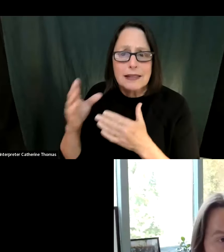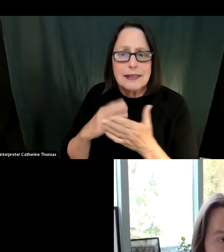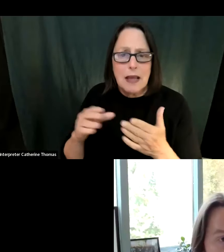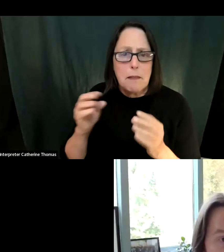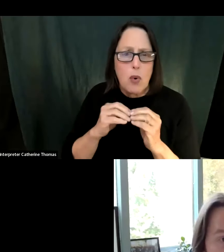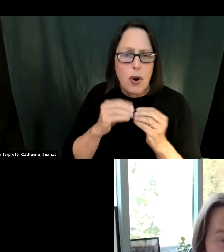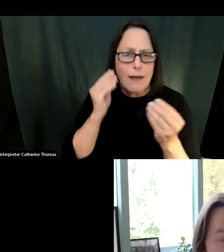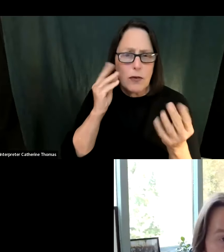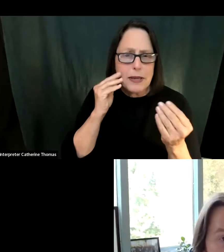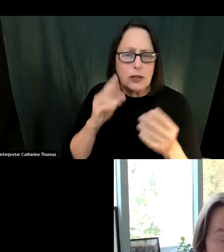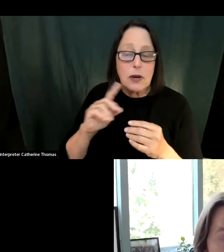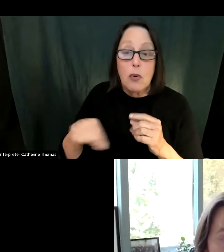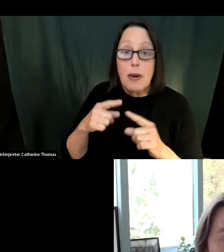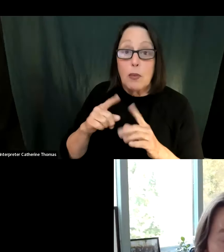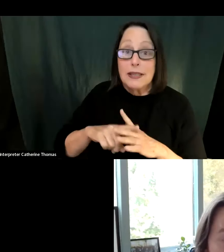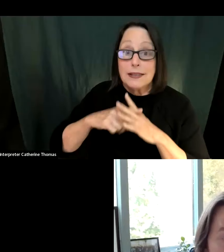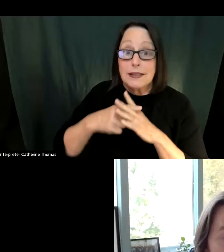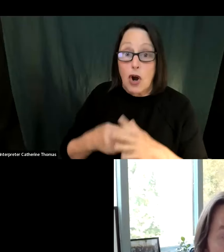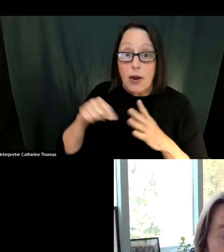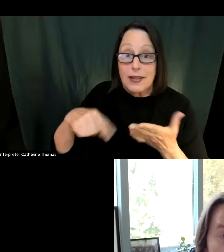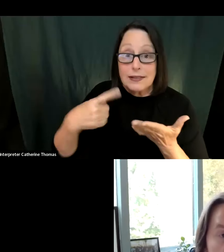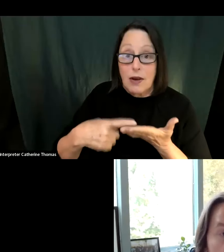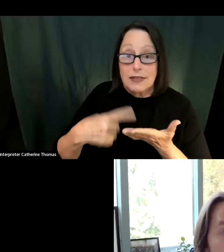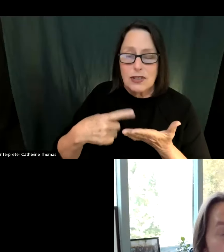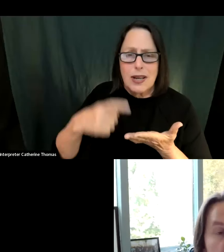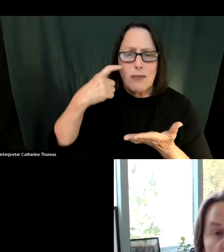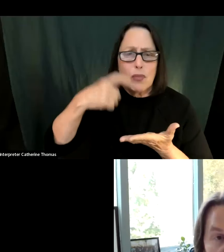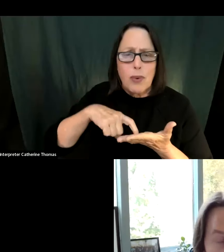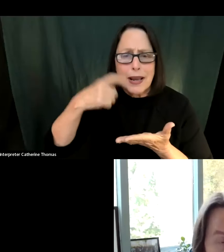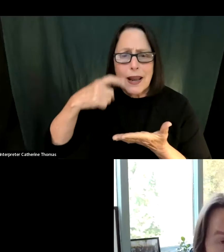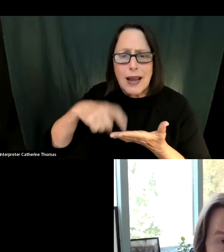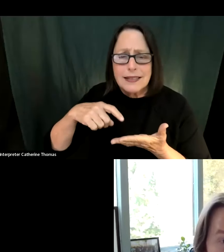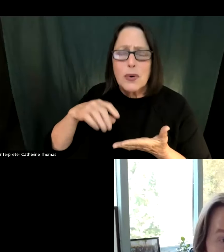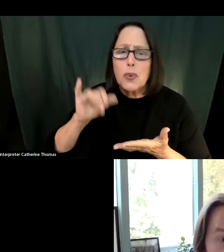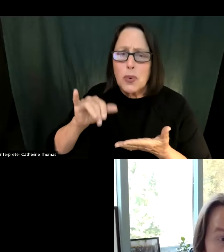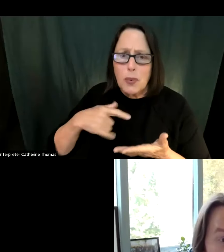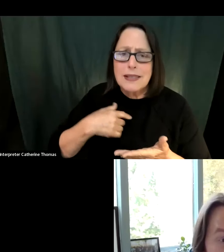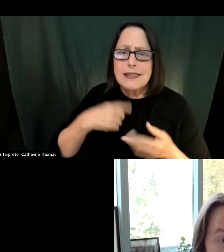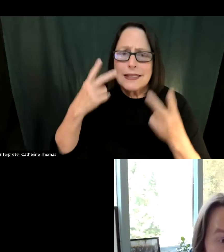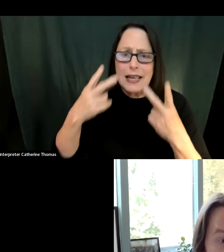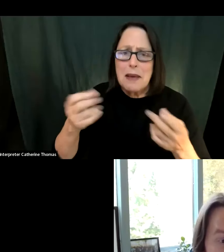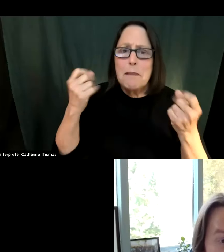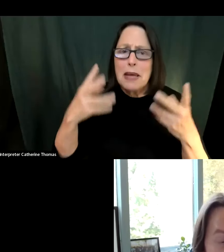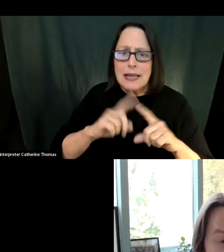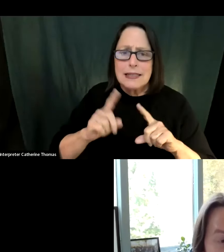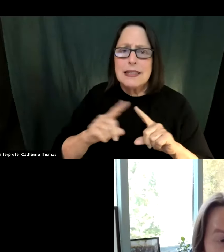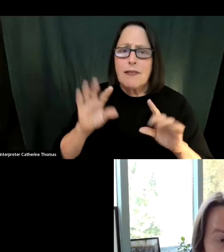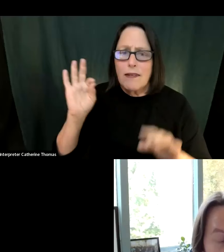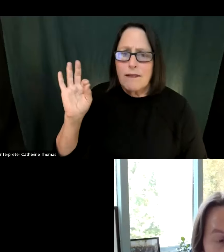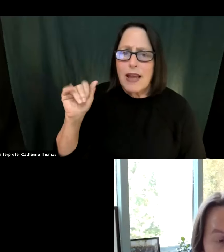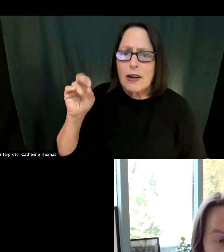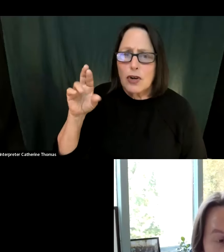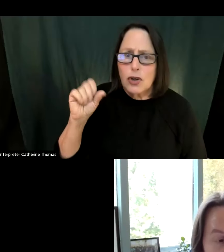start through this conversation, and just recognize that we're looking at a lot of different factors, and trying